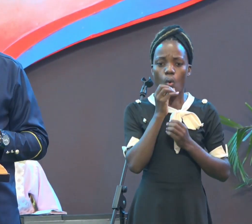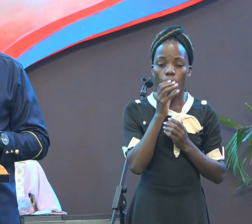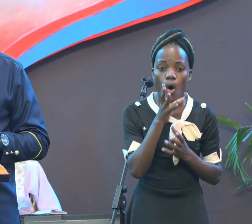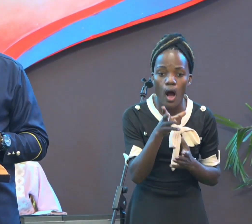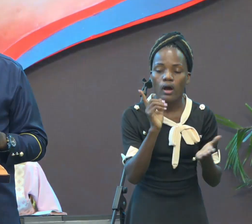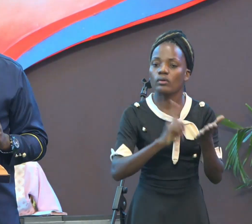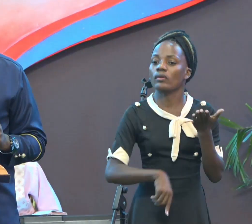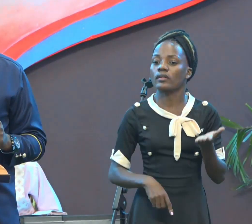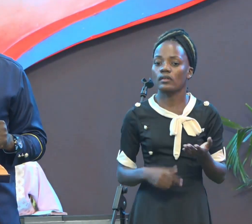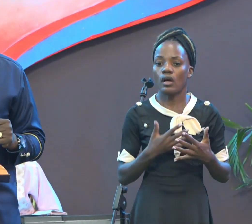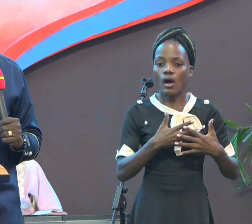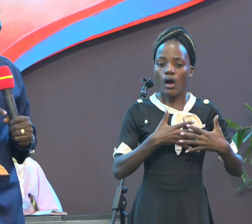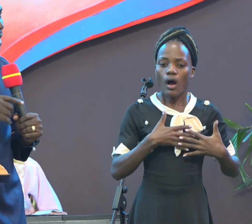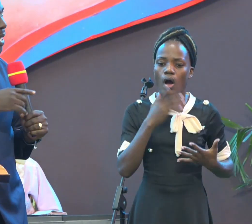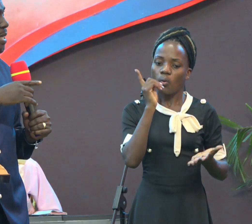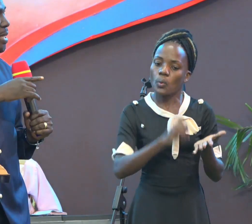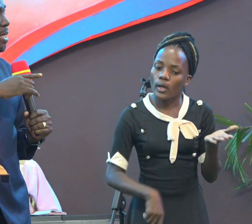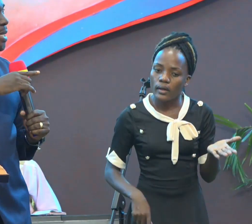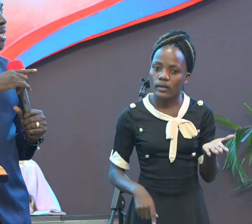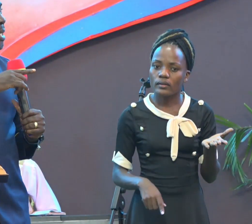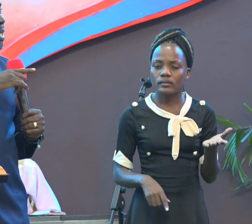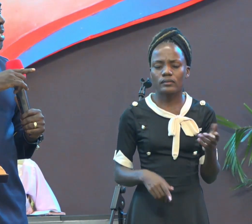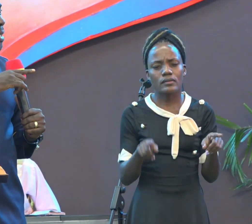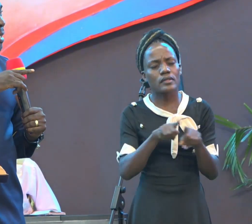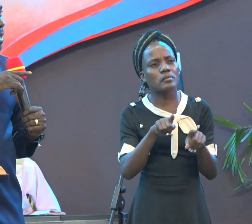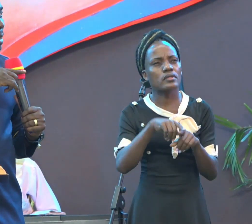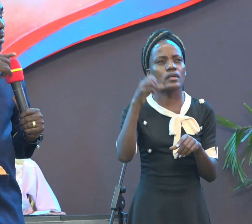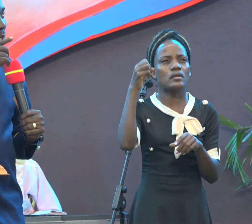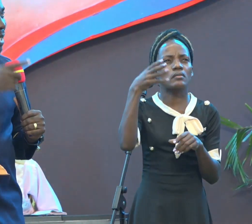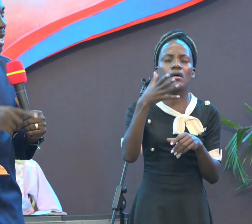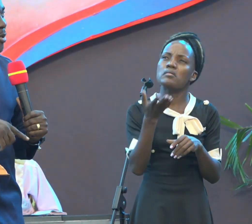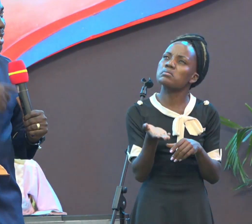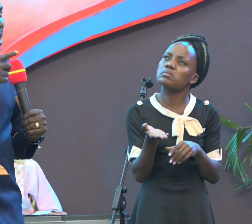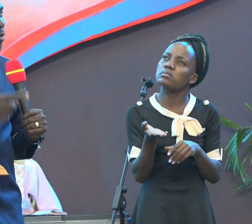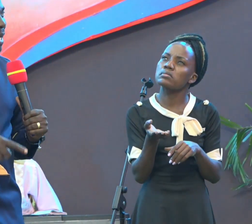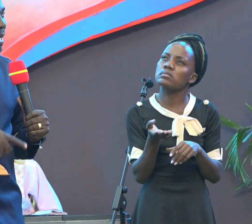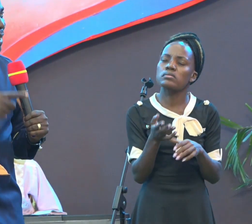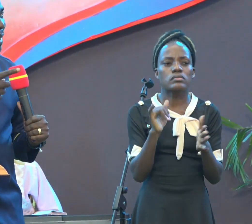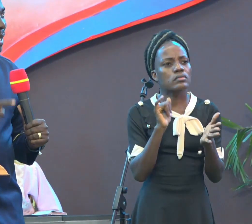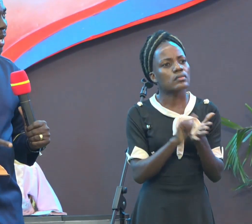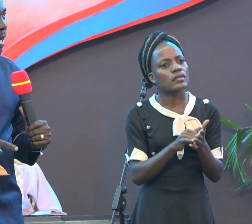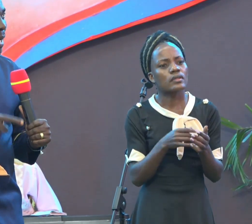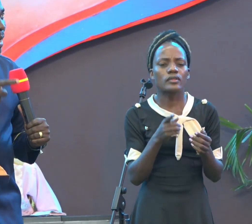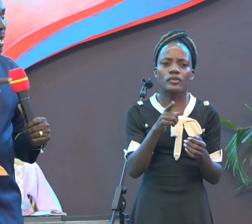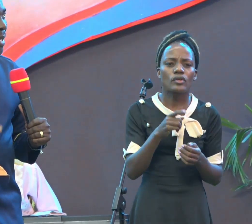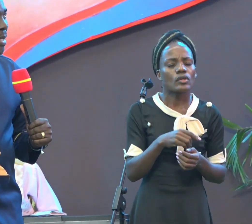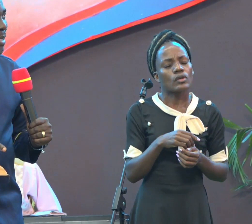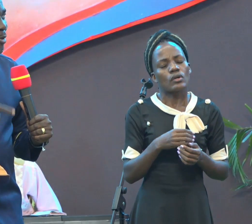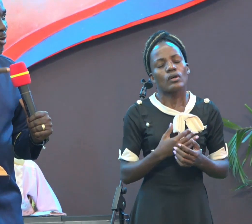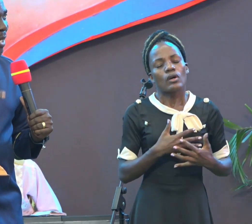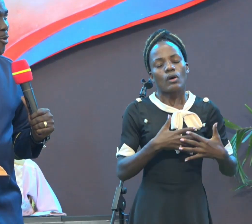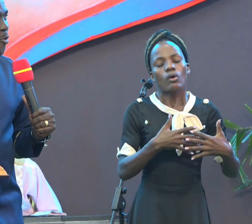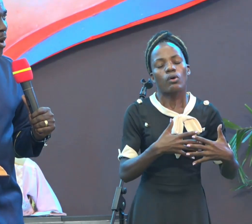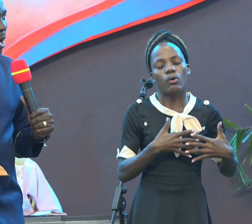is breath? Gulinga masanyalaze. Is it like? Osigala ossa gukendeera